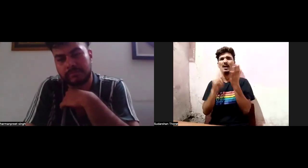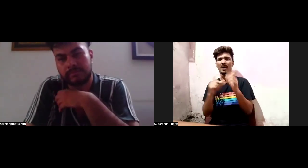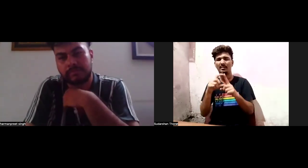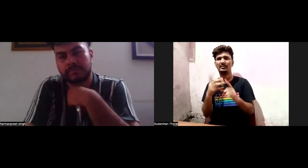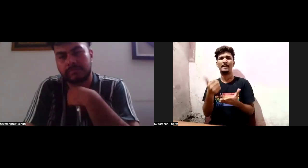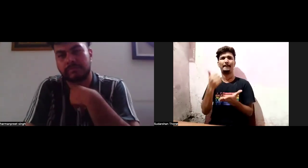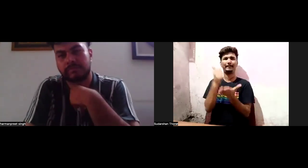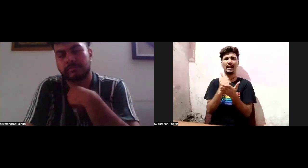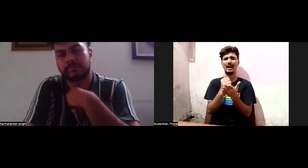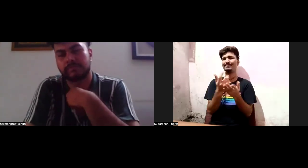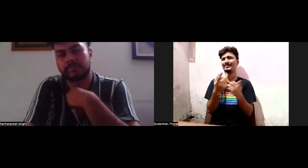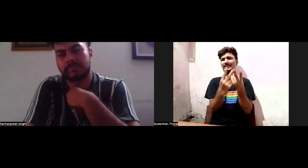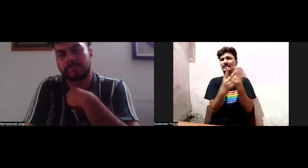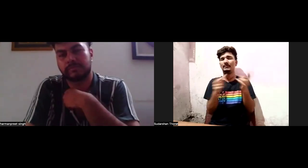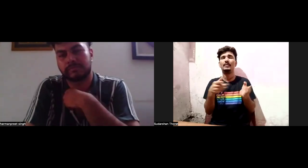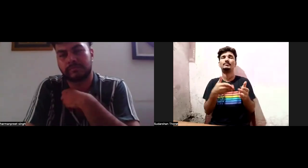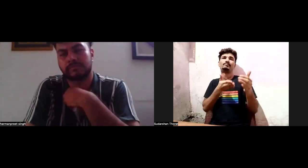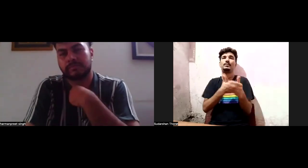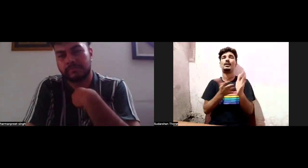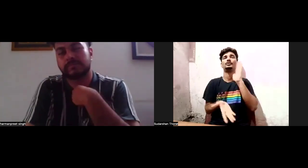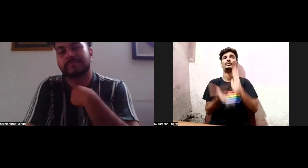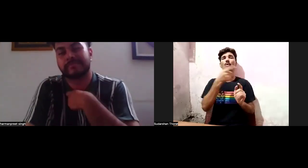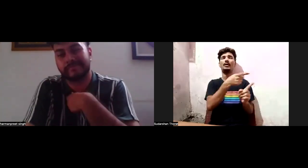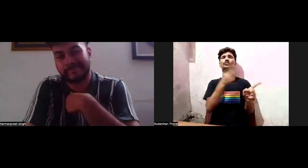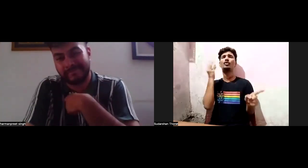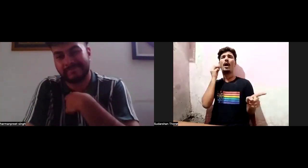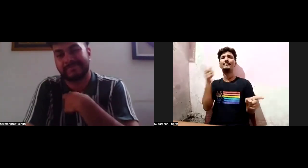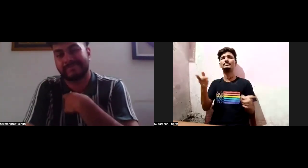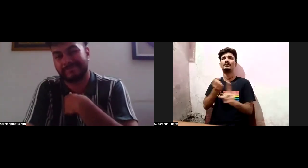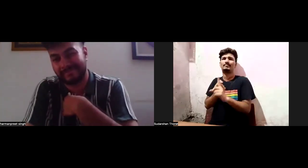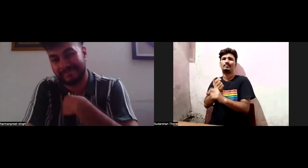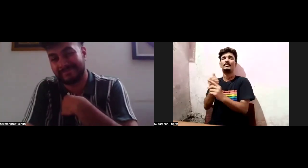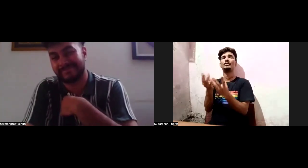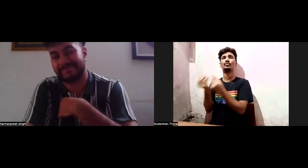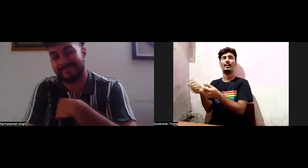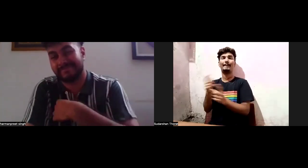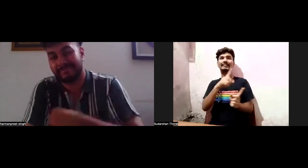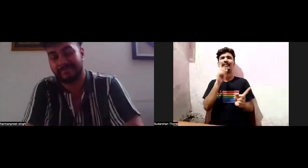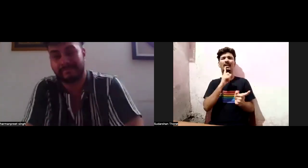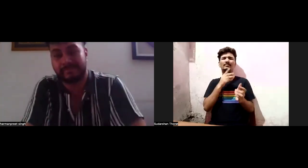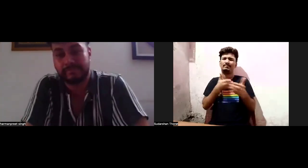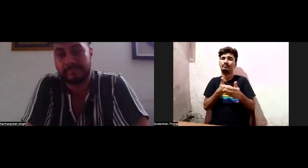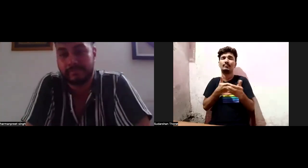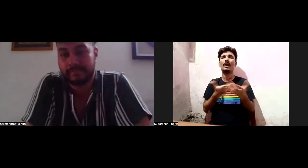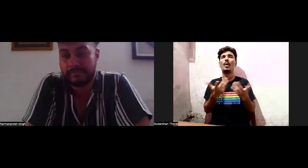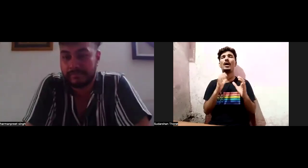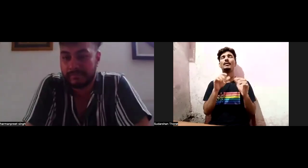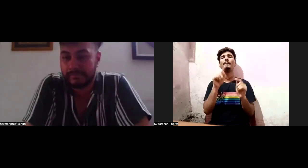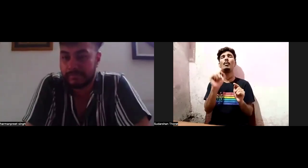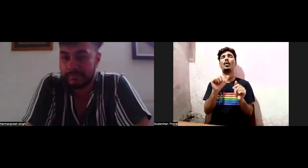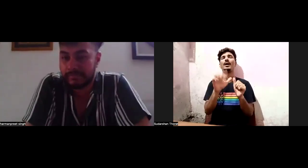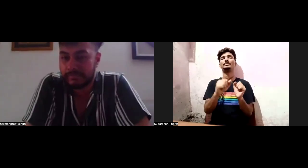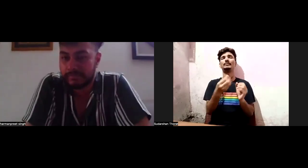person also and you belong to a LGBT community as well. So when you make your Aadhaar card and all those things, you have to get